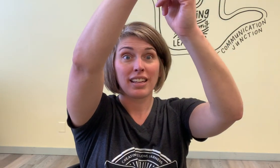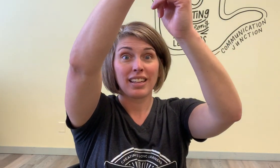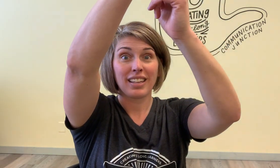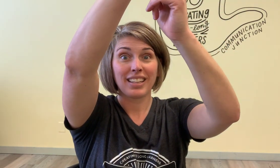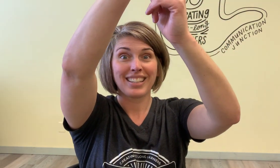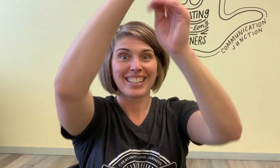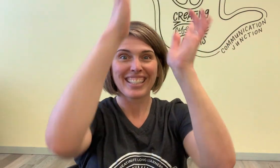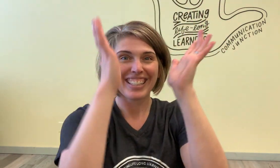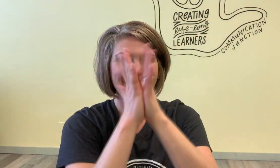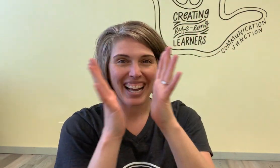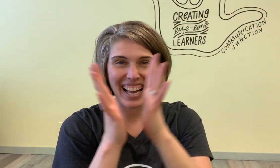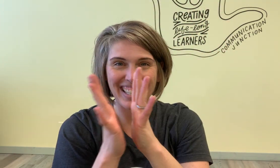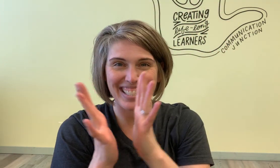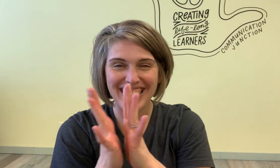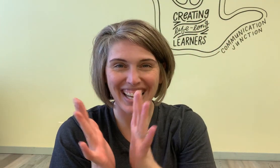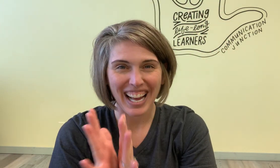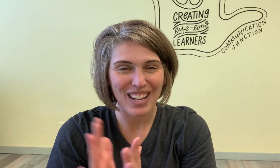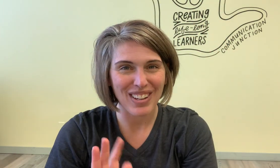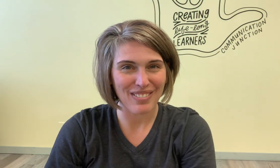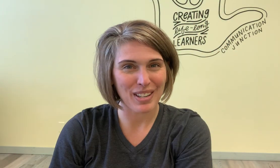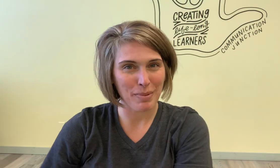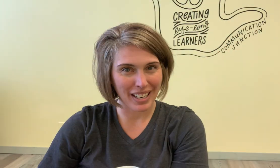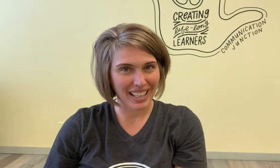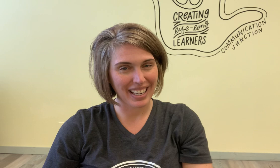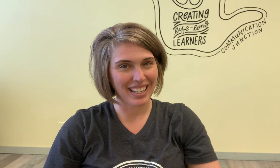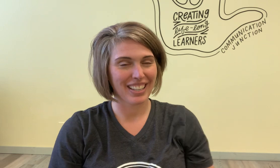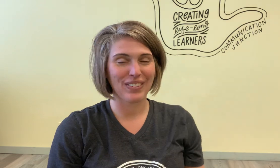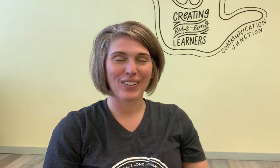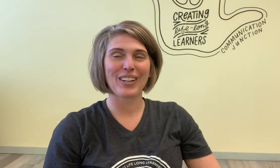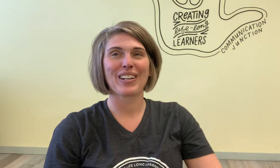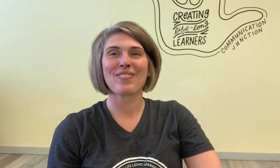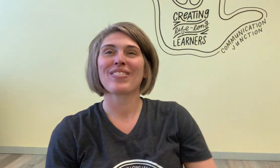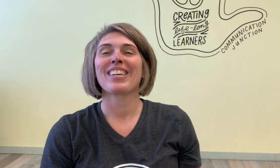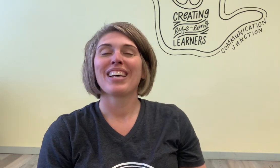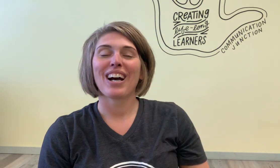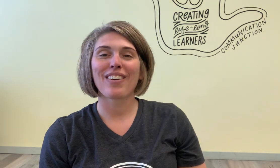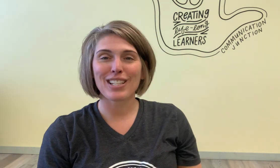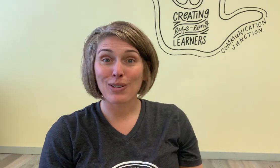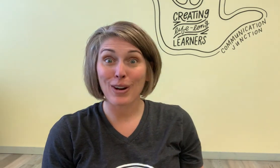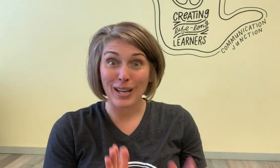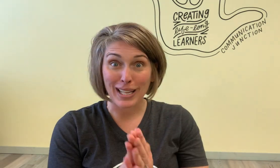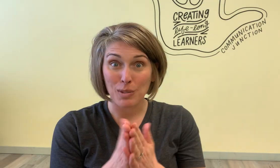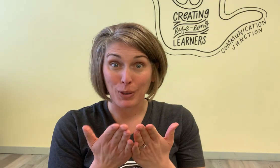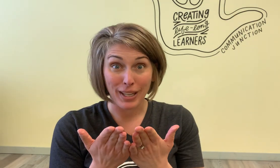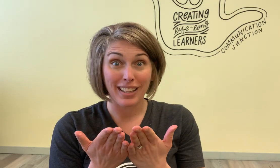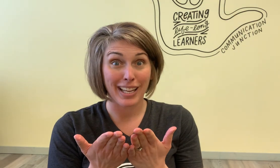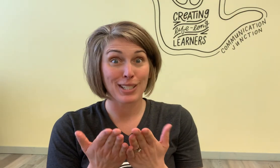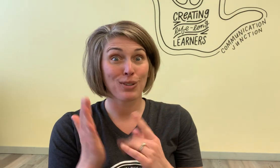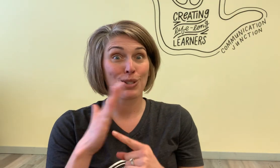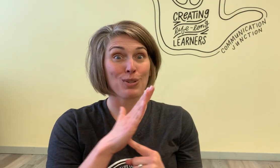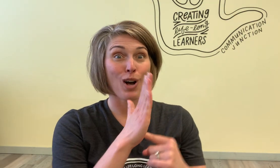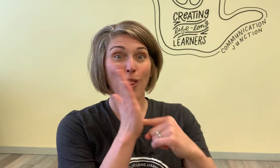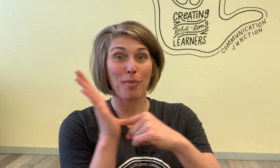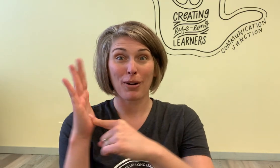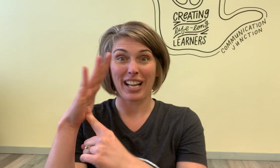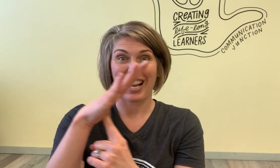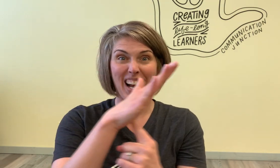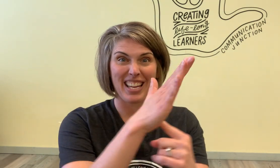high. Nice job, everybody. Good work. All right, so our next book, like I told you, is all about a